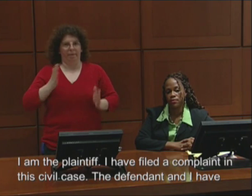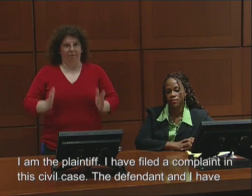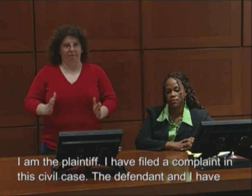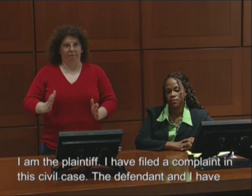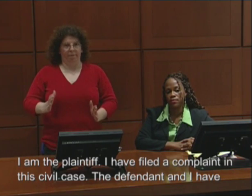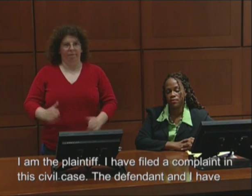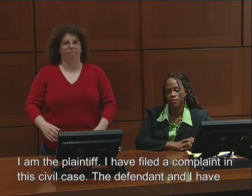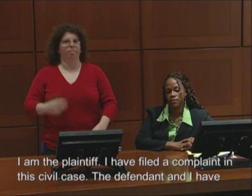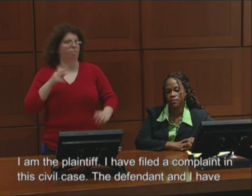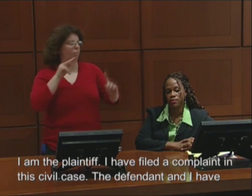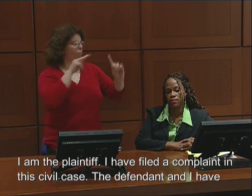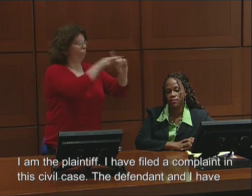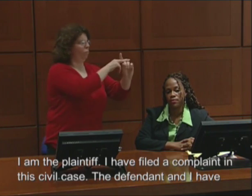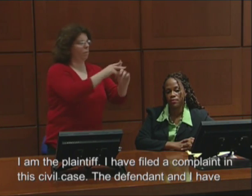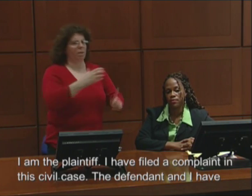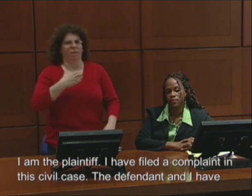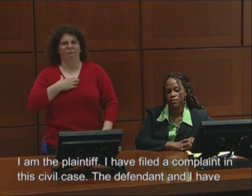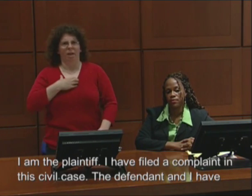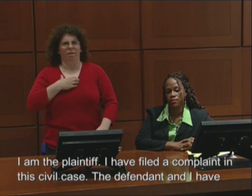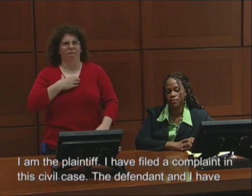I have filed a complaint in this civil case.